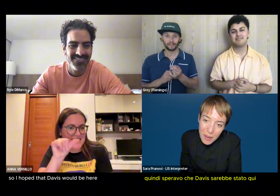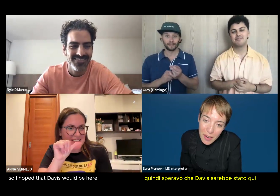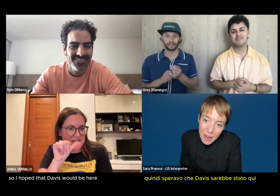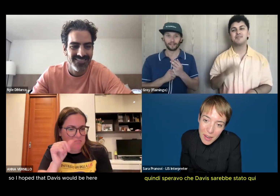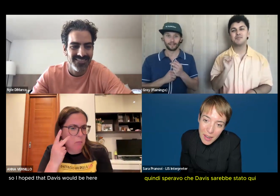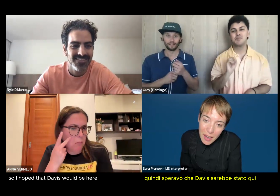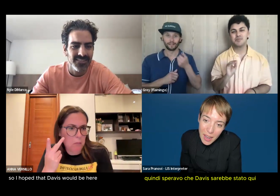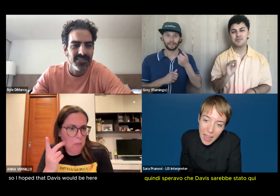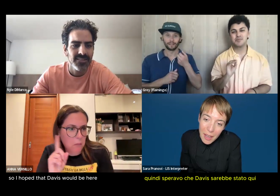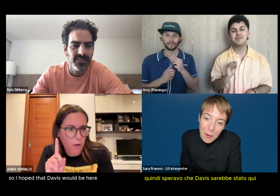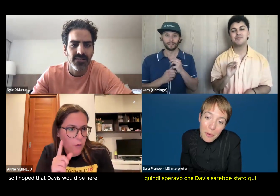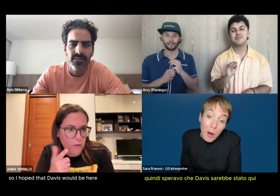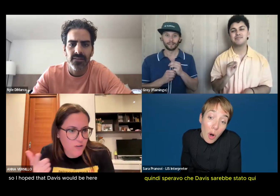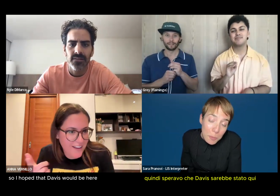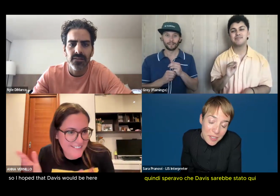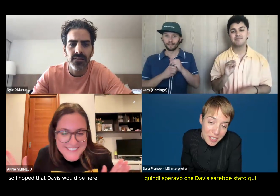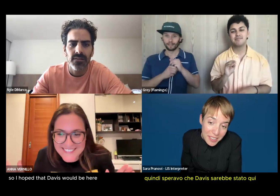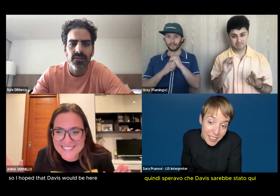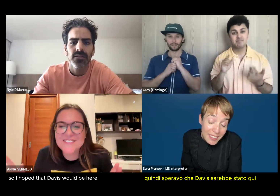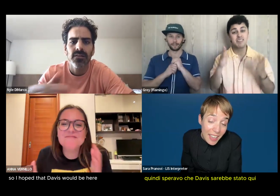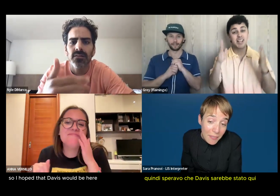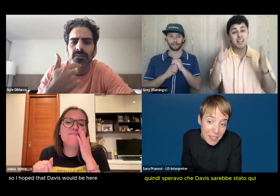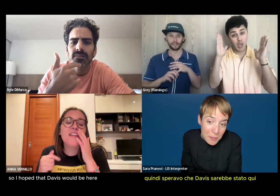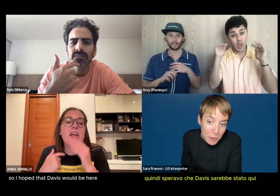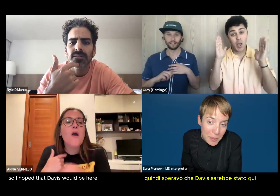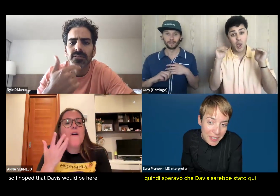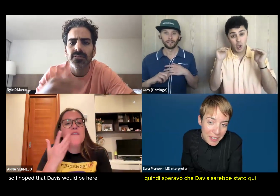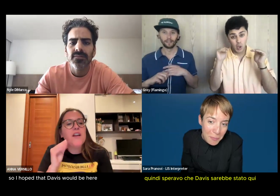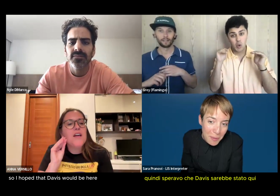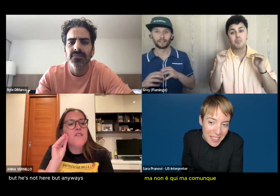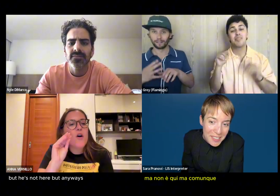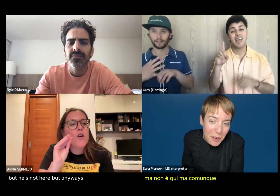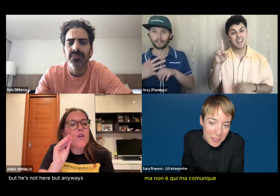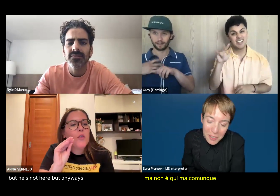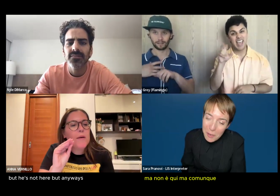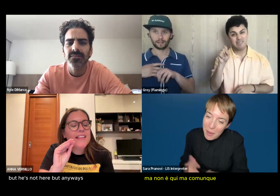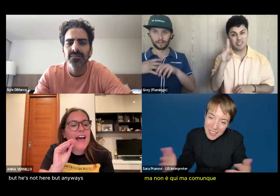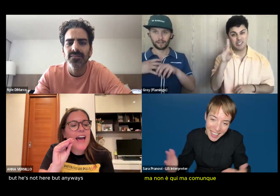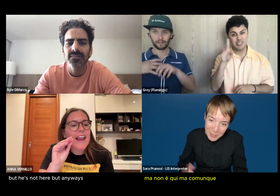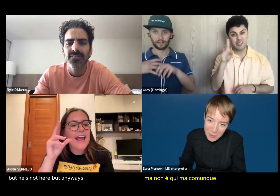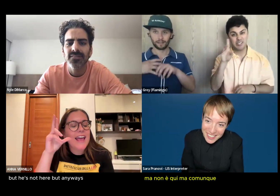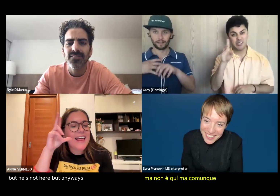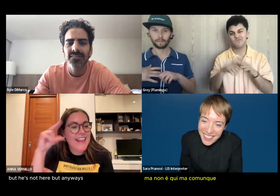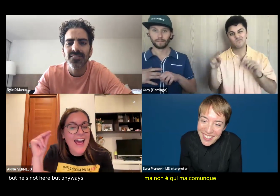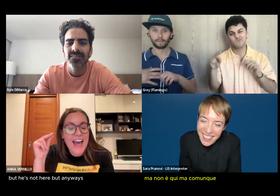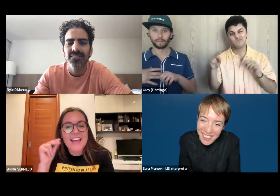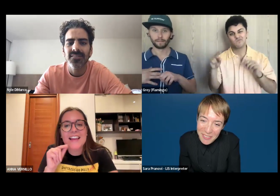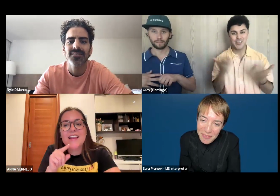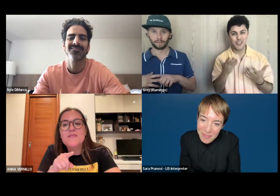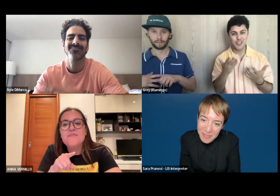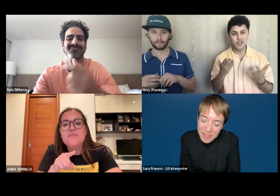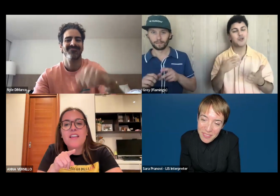So I hoped that Davis would be here, but he's not here. But anyways,